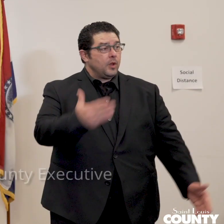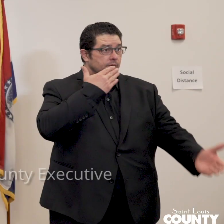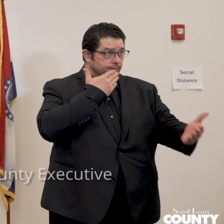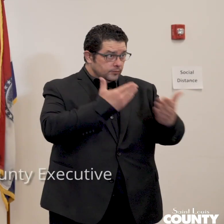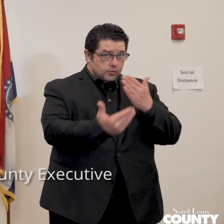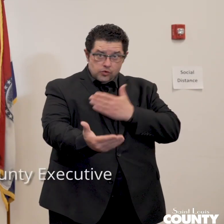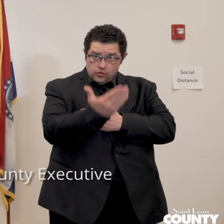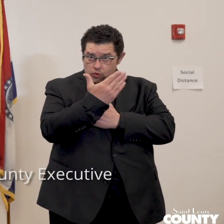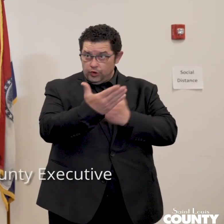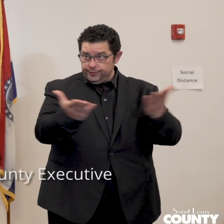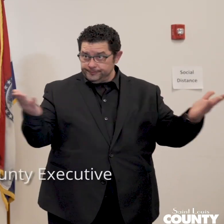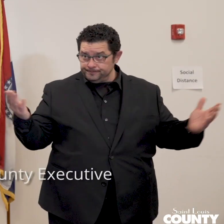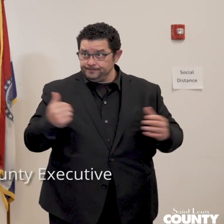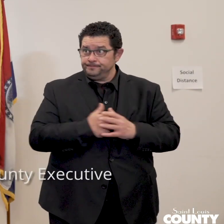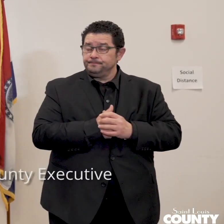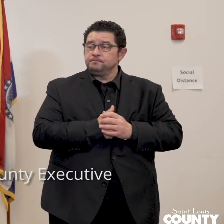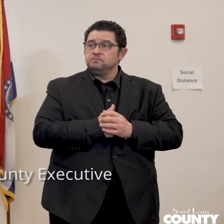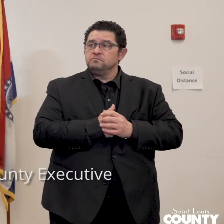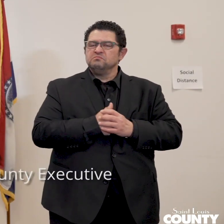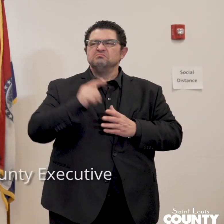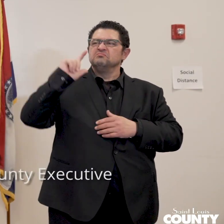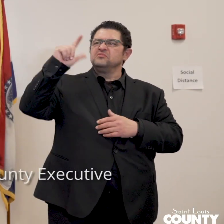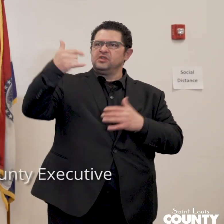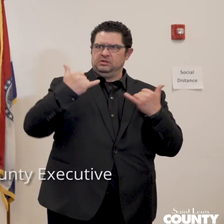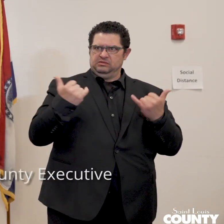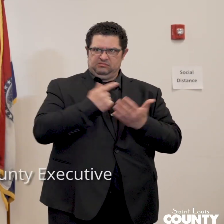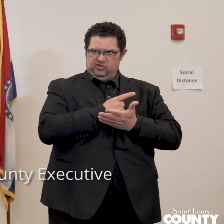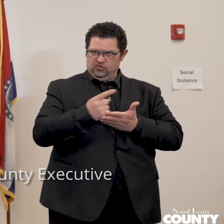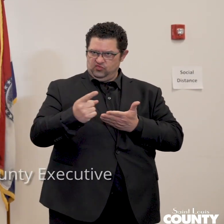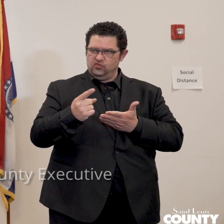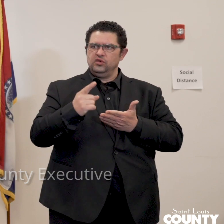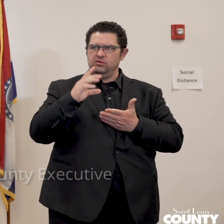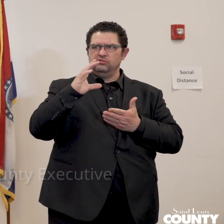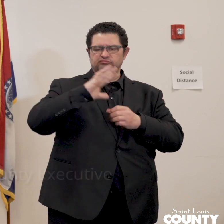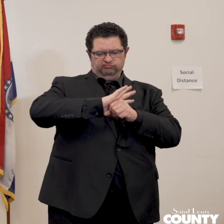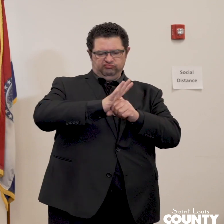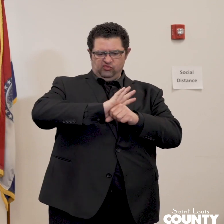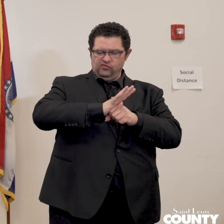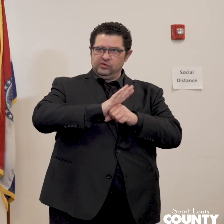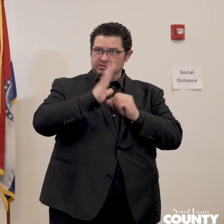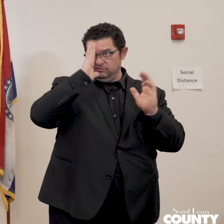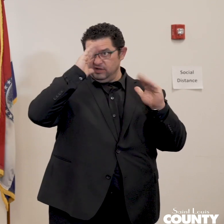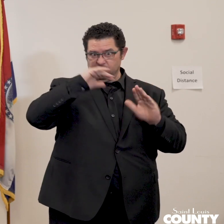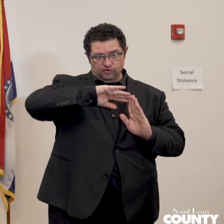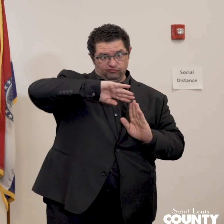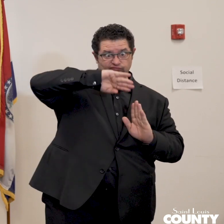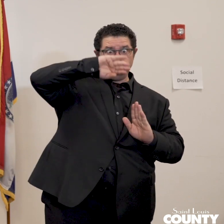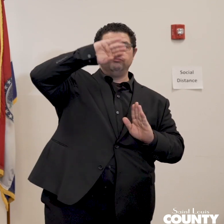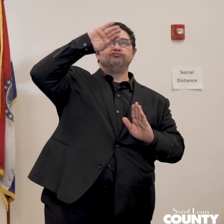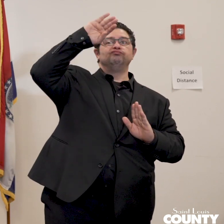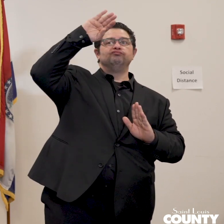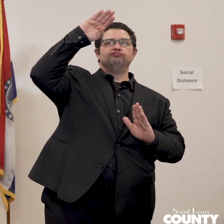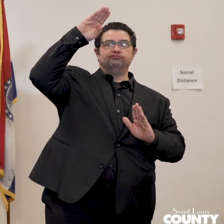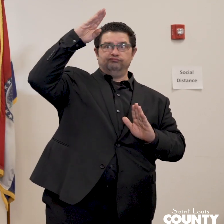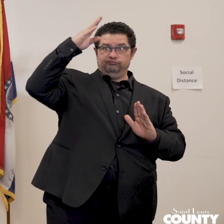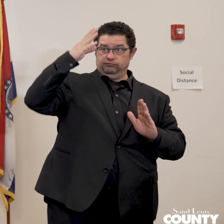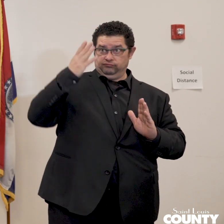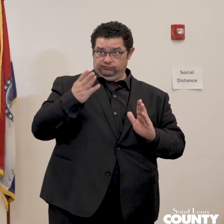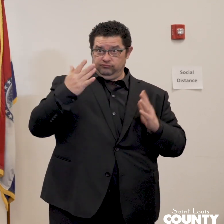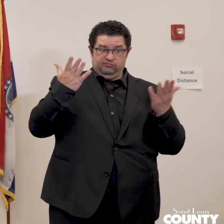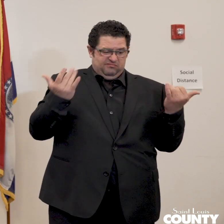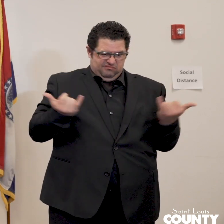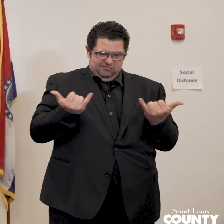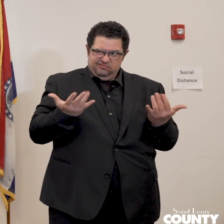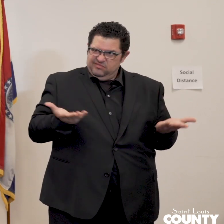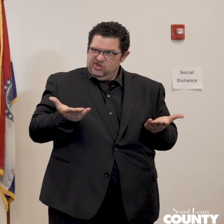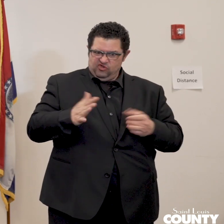Good morning, everyone. Later this week, COVID-19 is expected to crest in our region. What that looks like